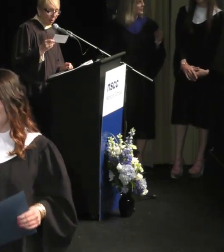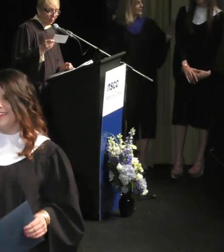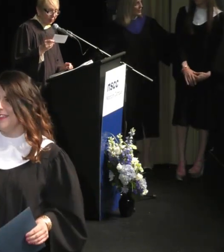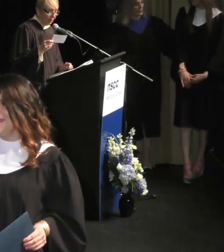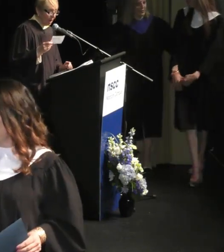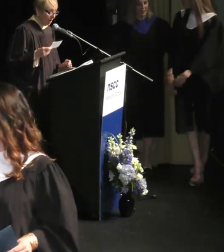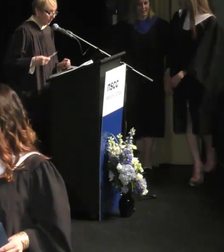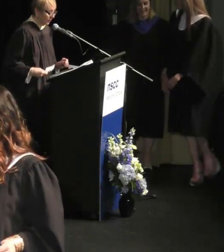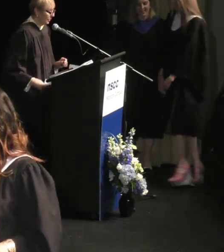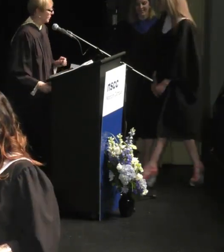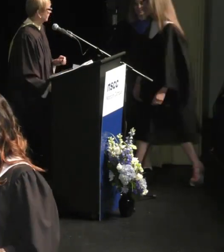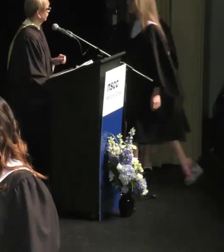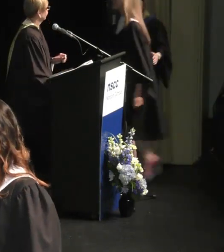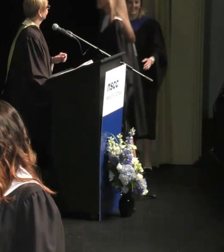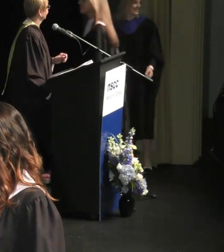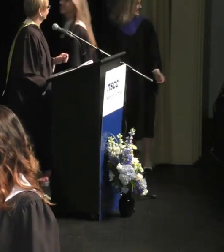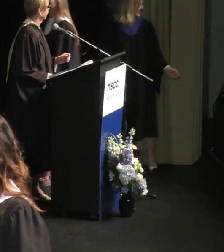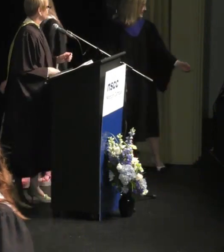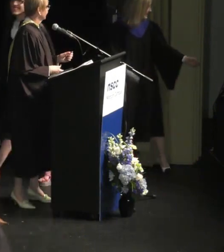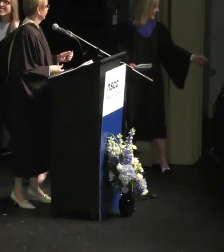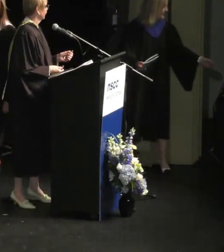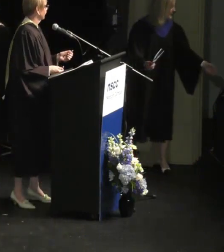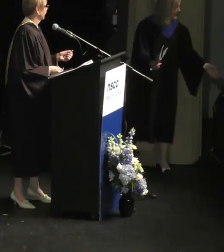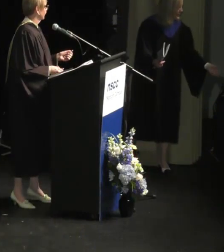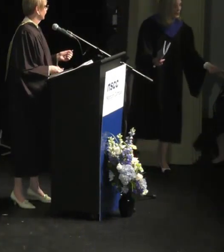Candace Holder, honors.